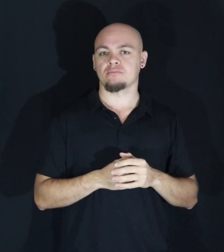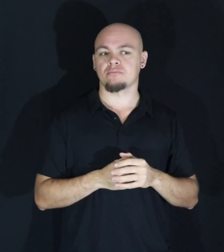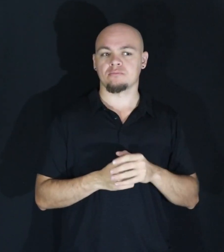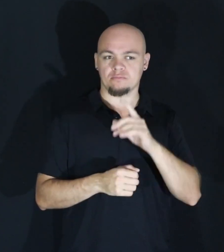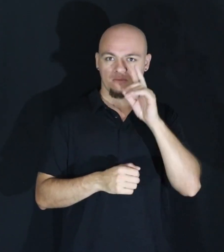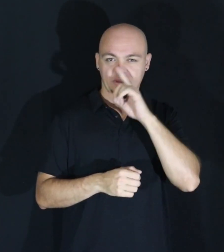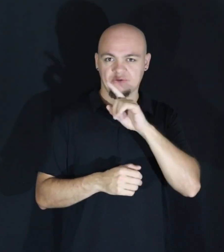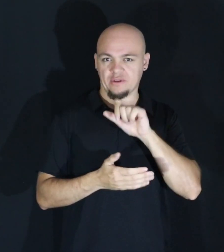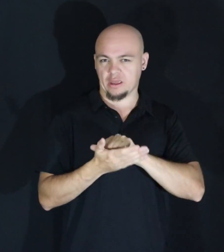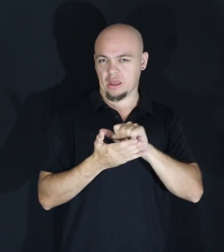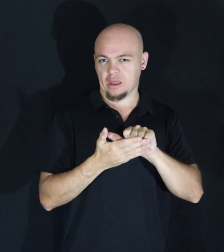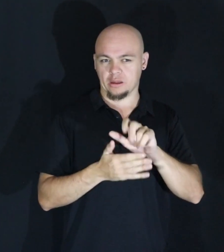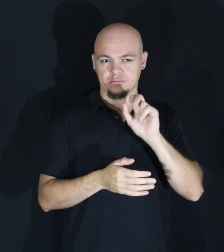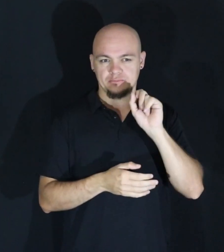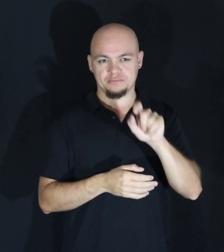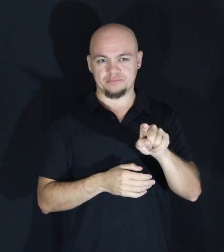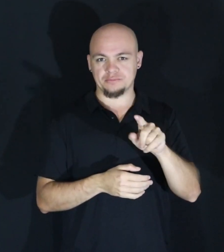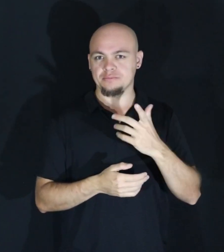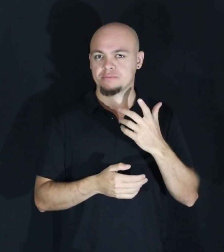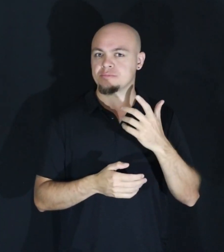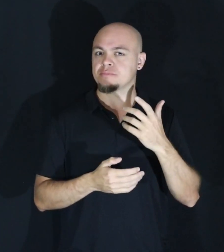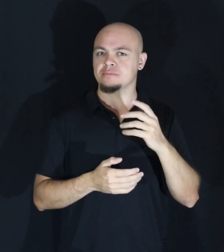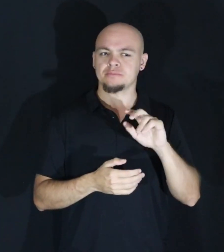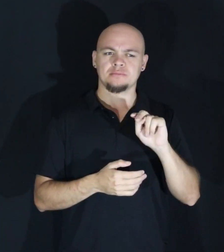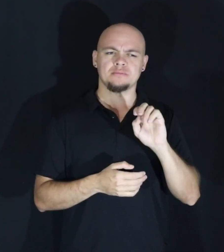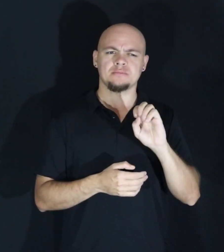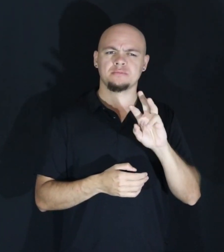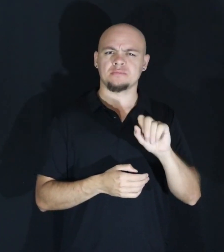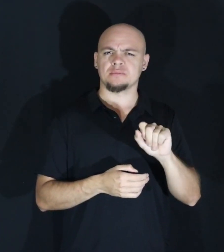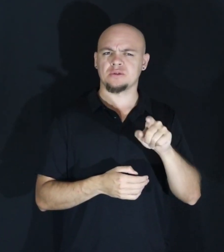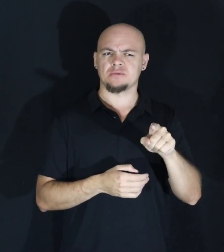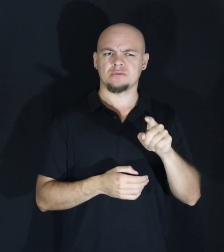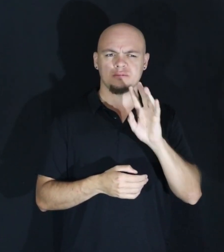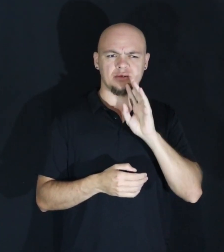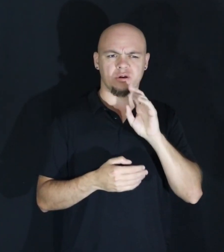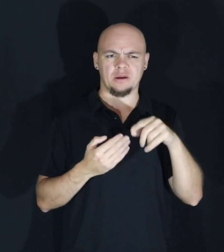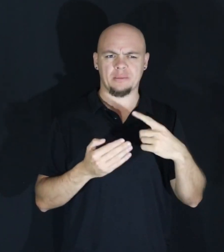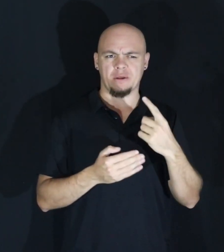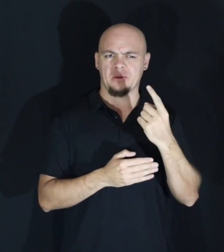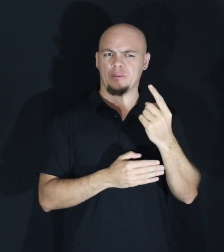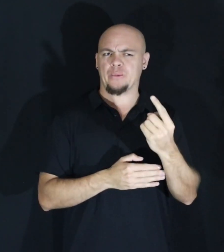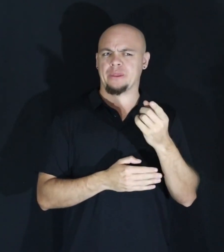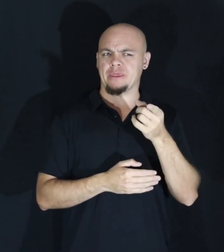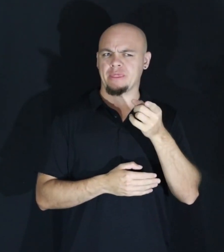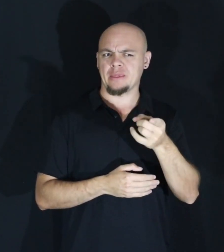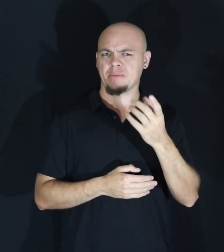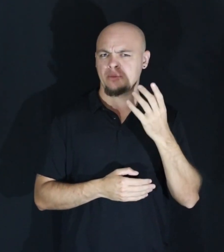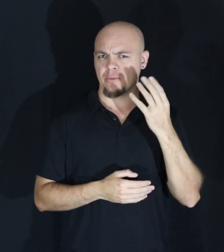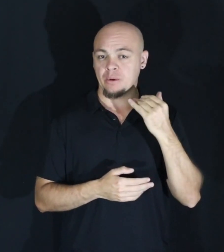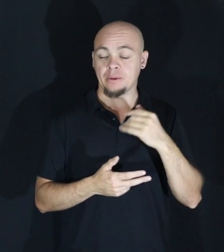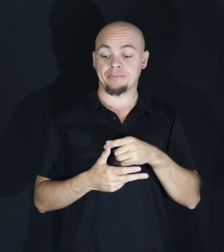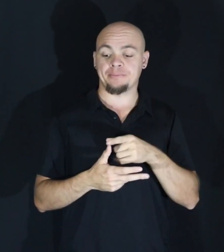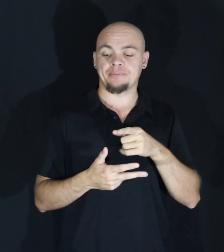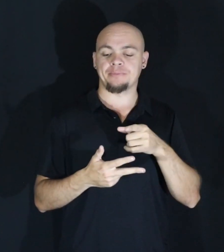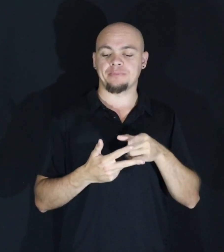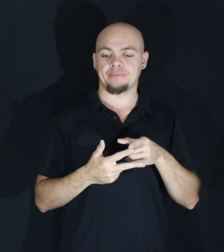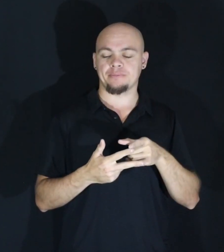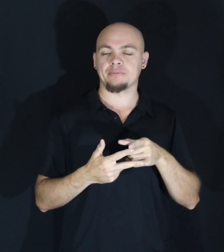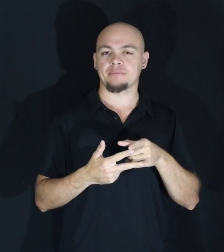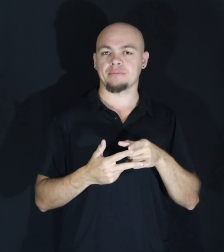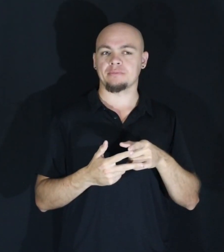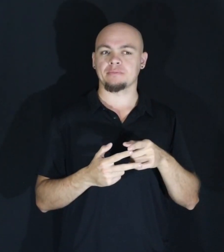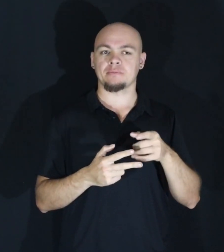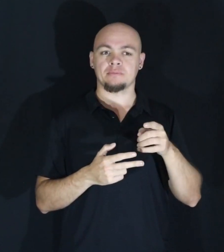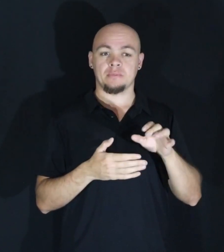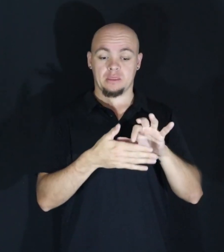account. Why is this news source the only one talking about this? Number 2,